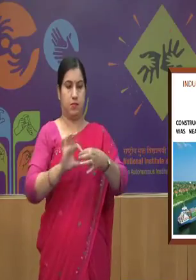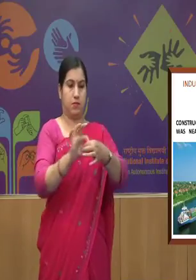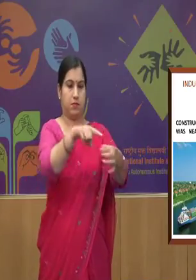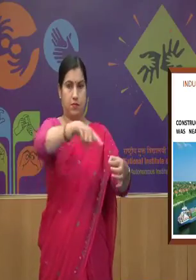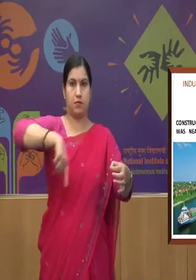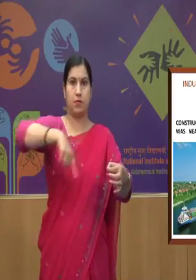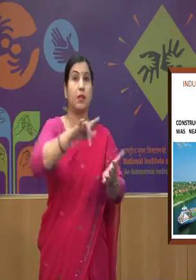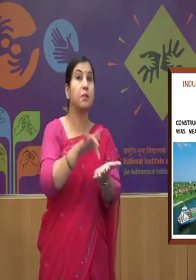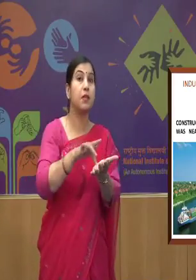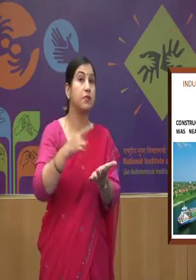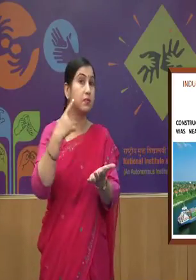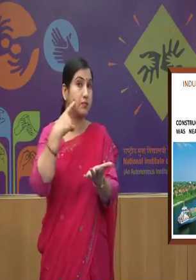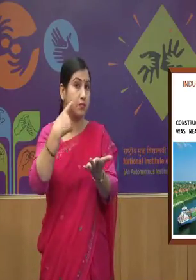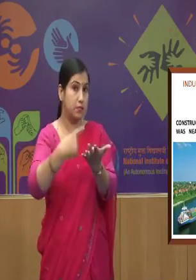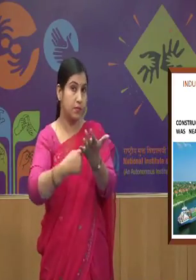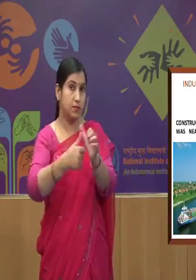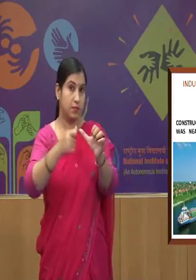in Iraq.